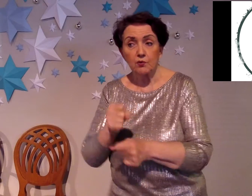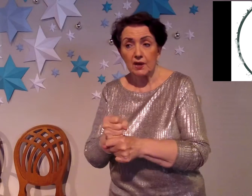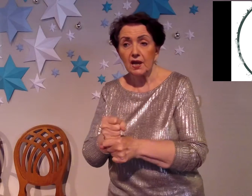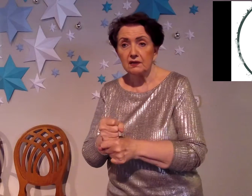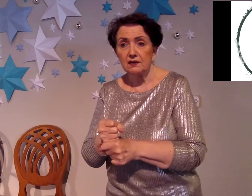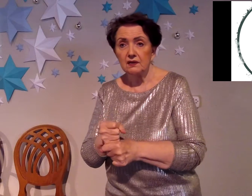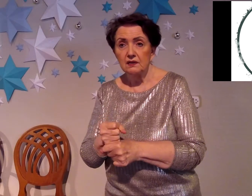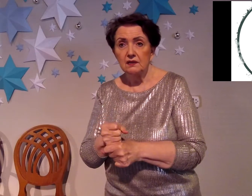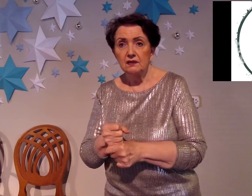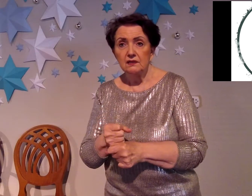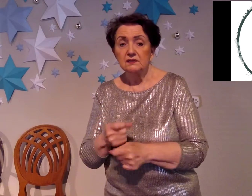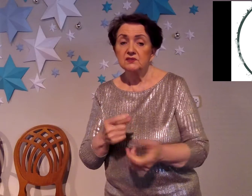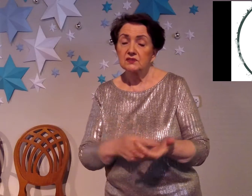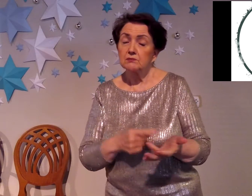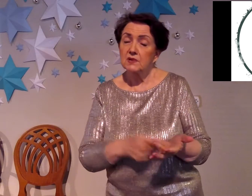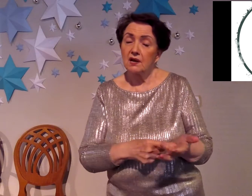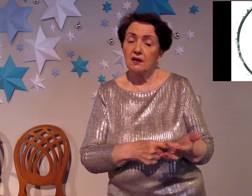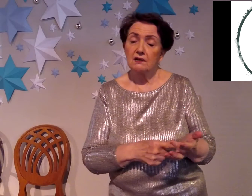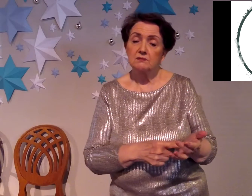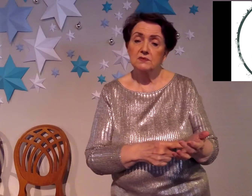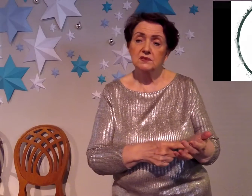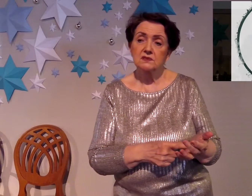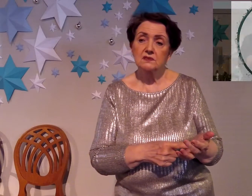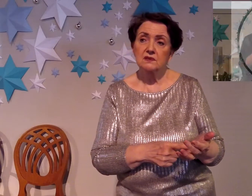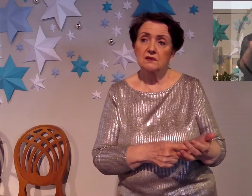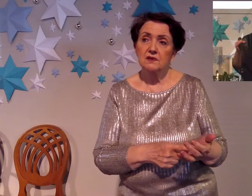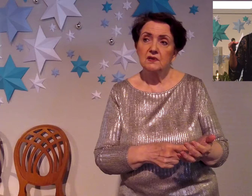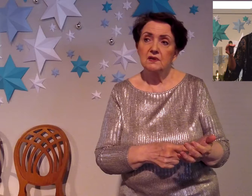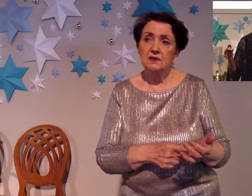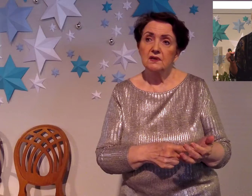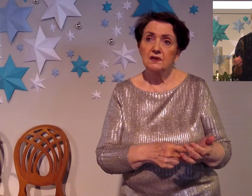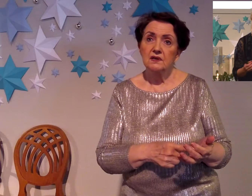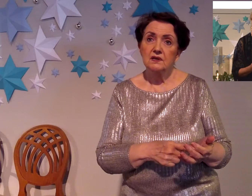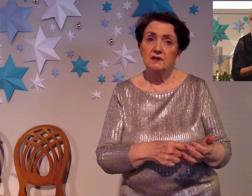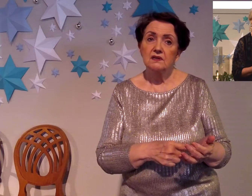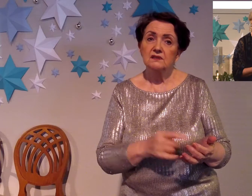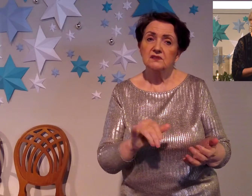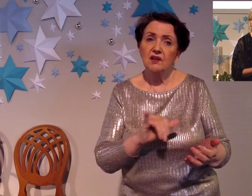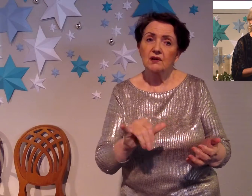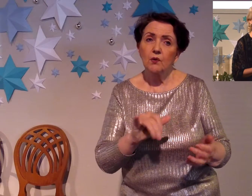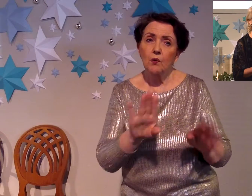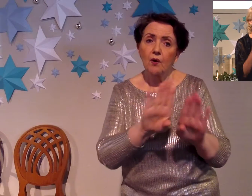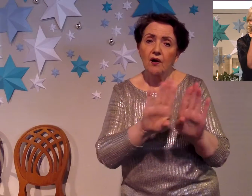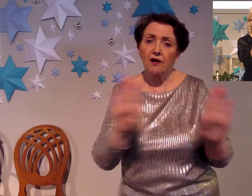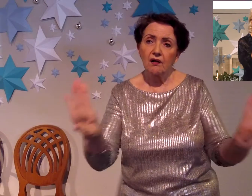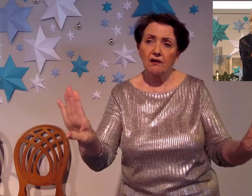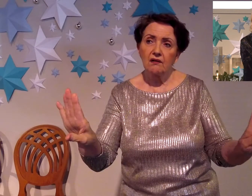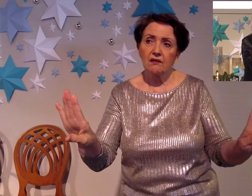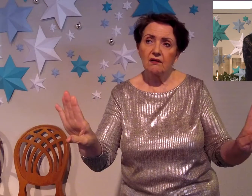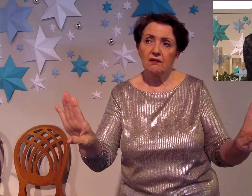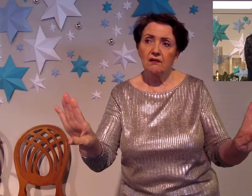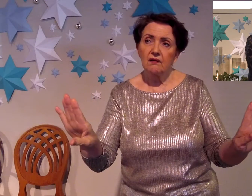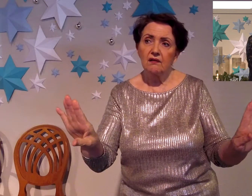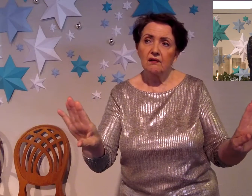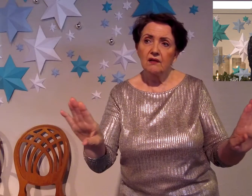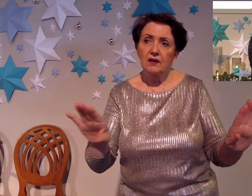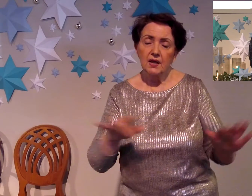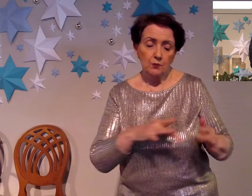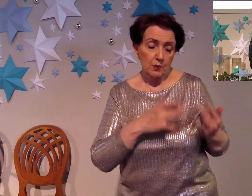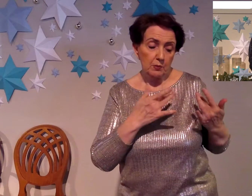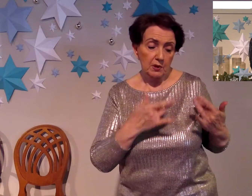sometimes that temple is actually a wall. And we put our heart inside